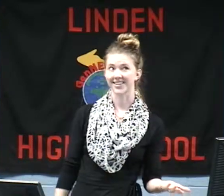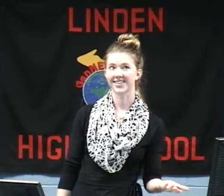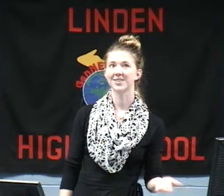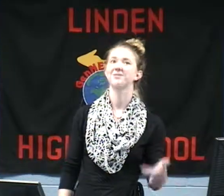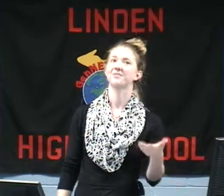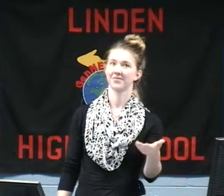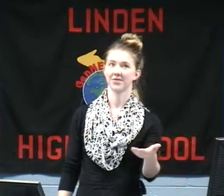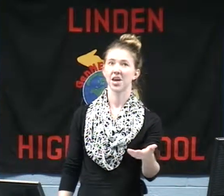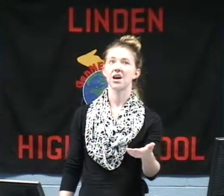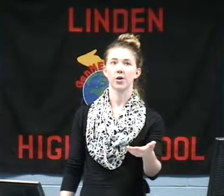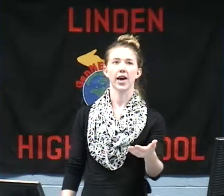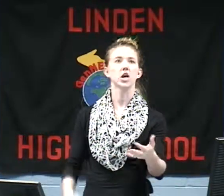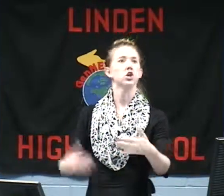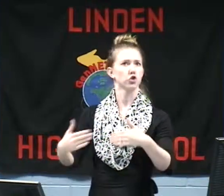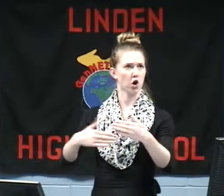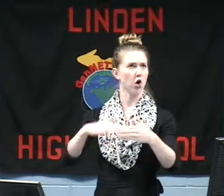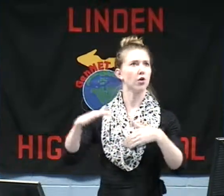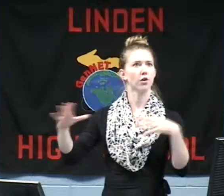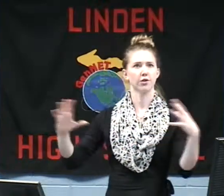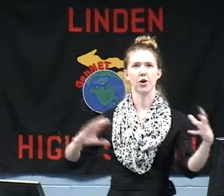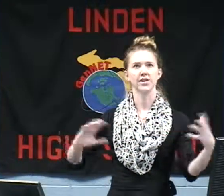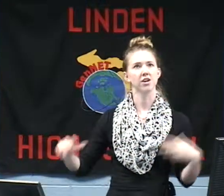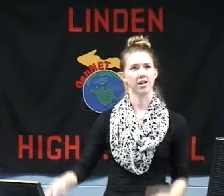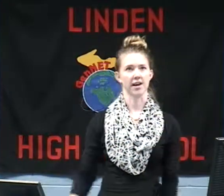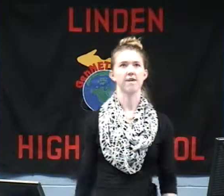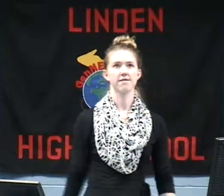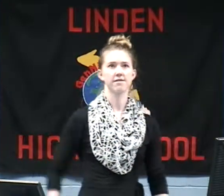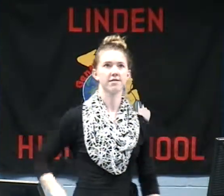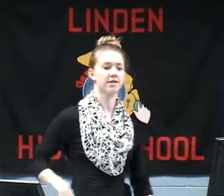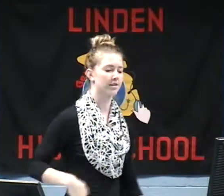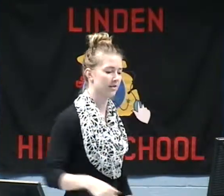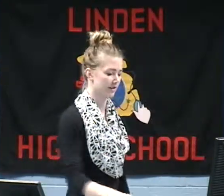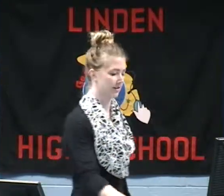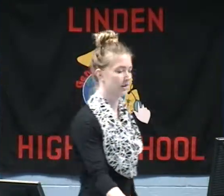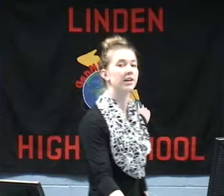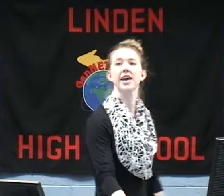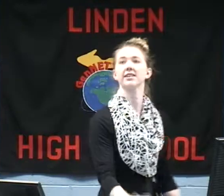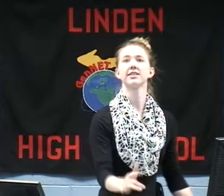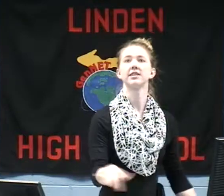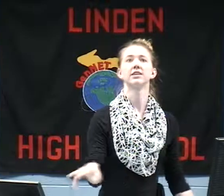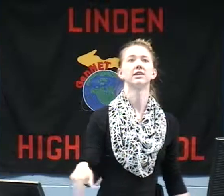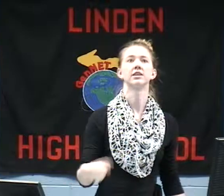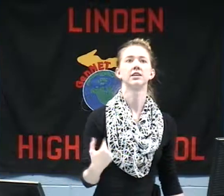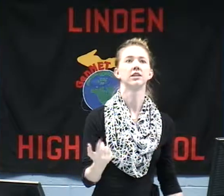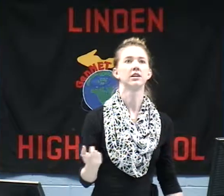licensed? Okay, so go into all that. Yes.